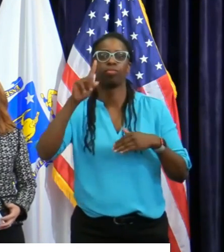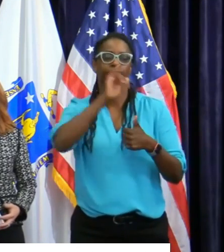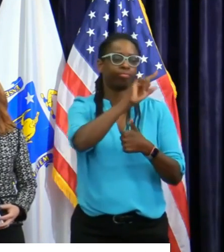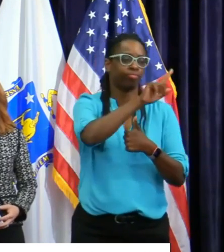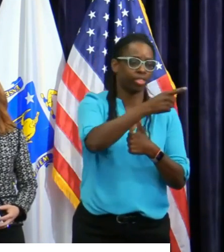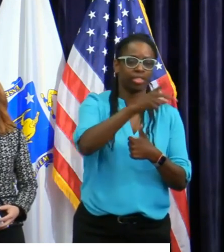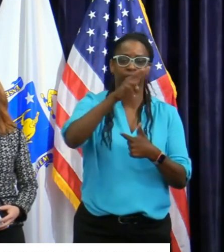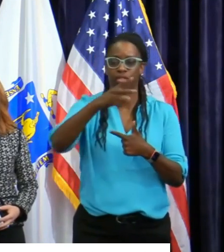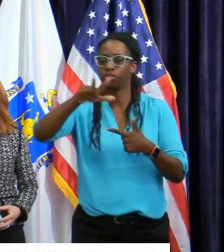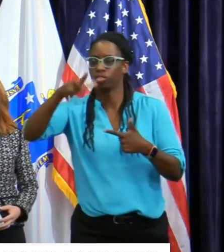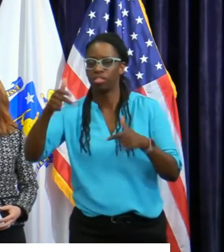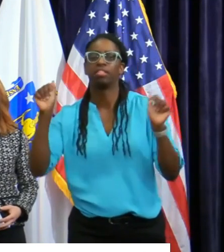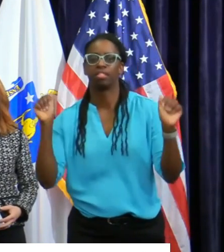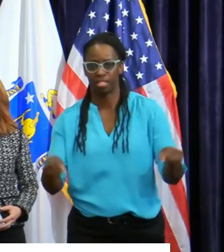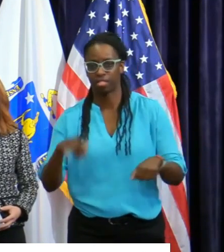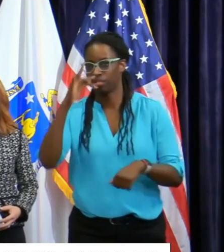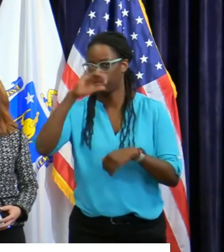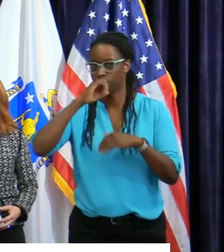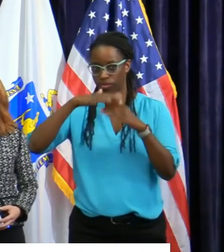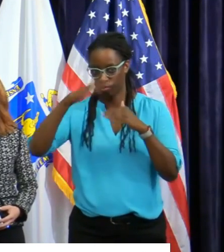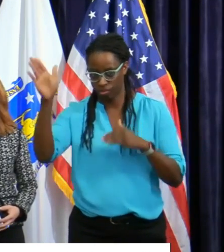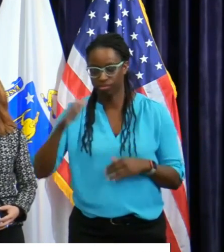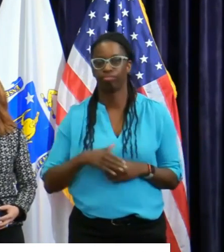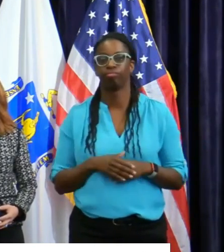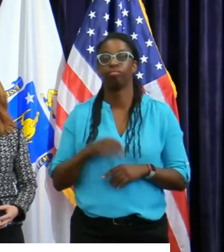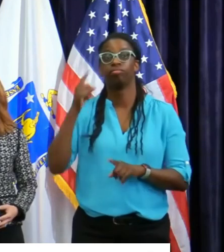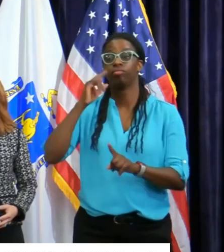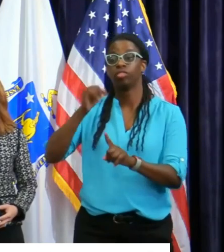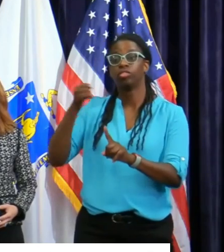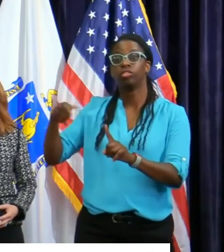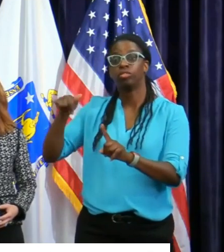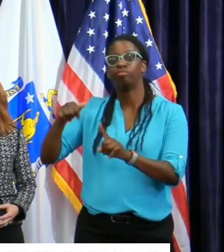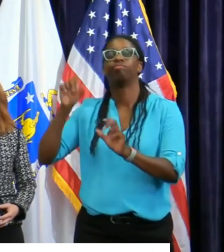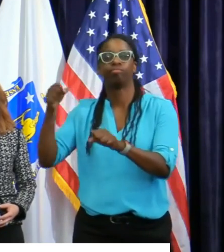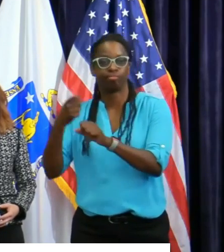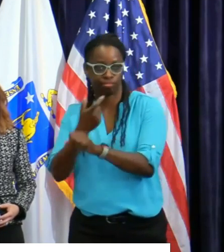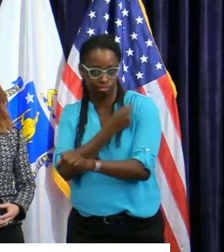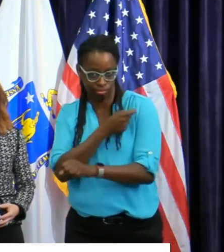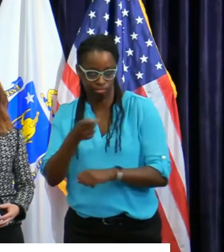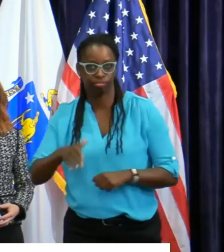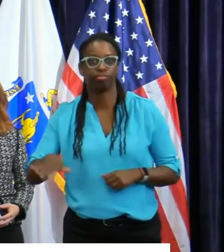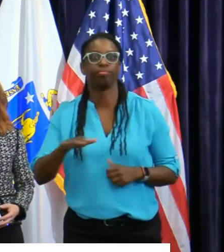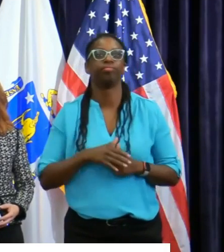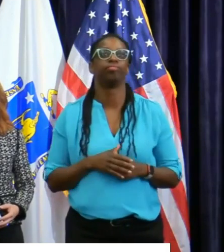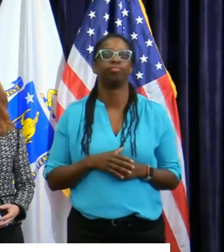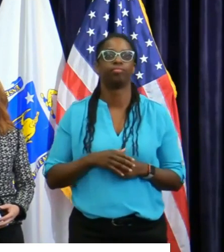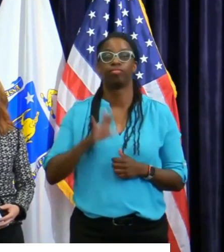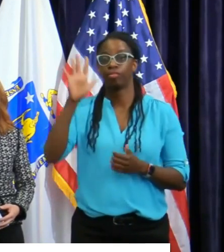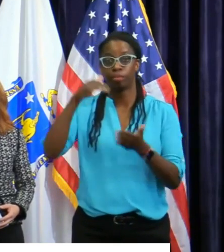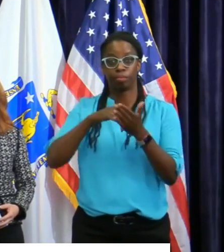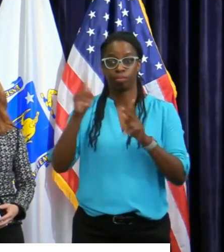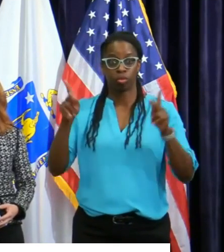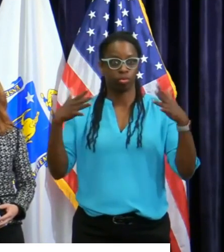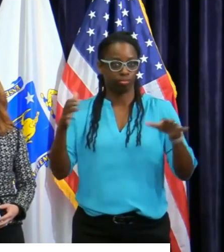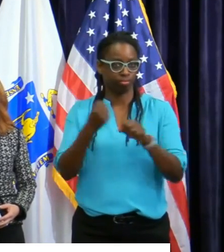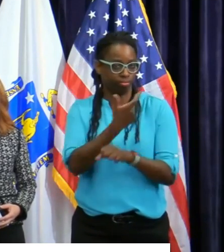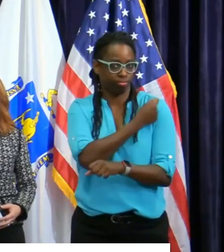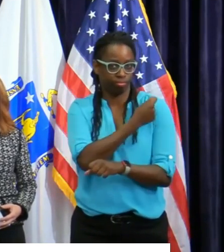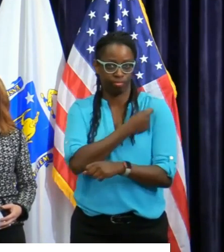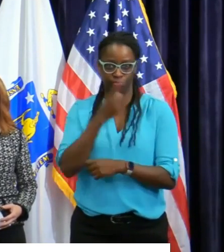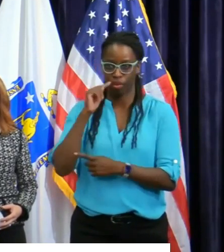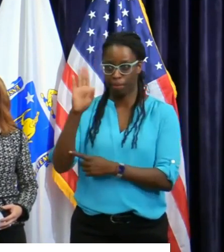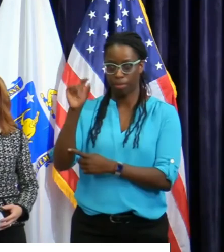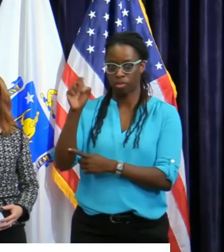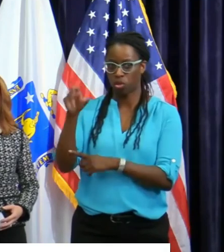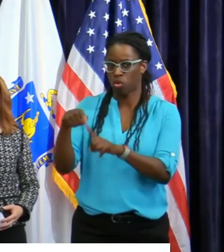about 1,500,000 residents have gotten a booster here in Massachusetts. There are enough booster doses